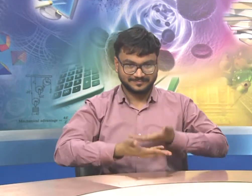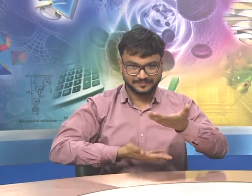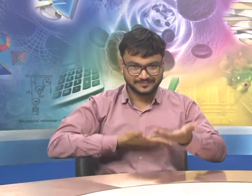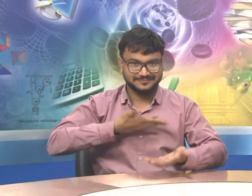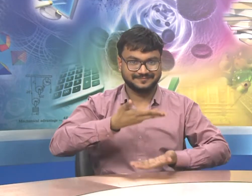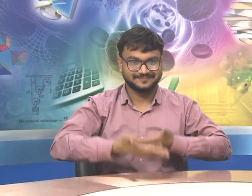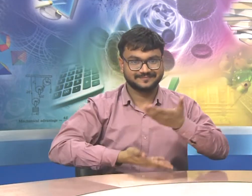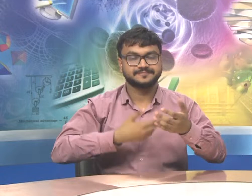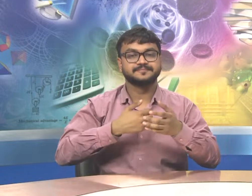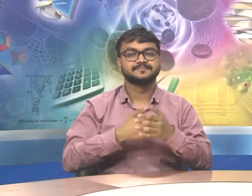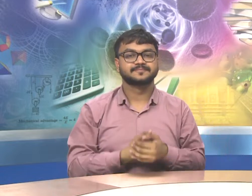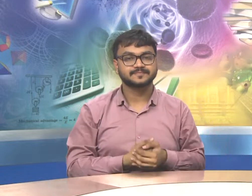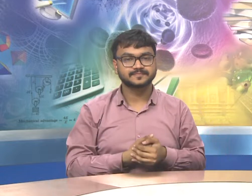Welcome back to our classes.